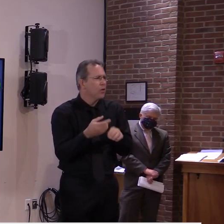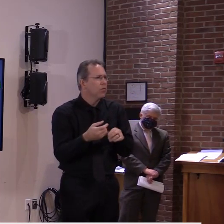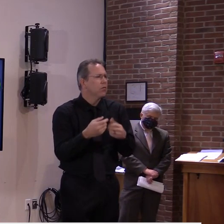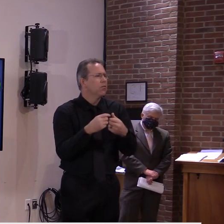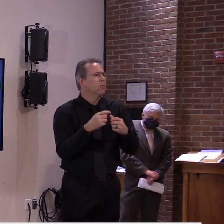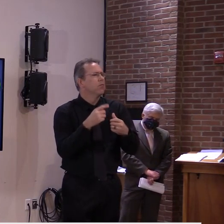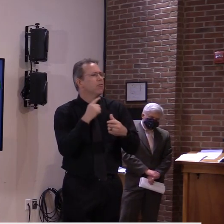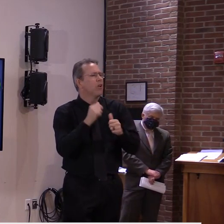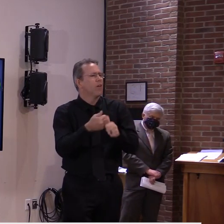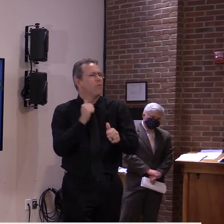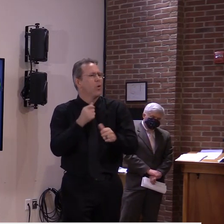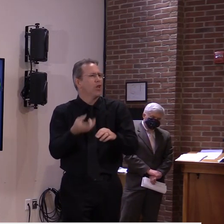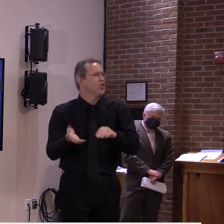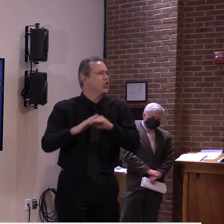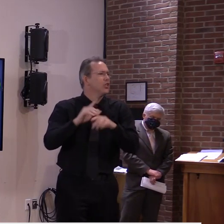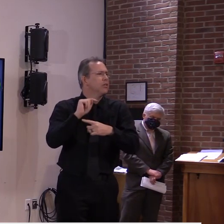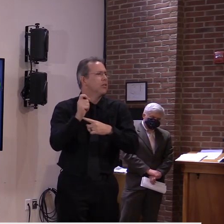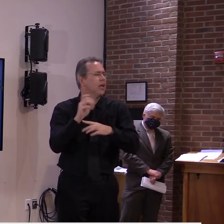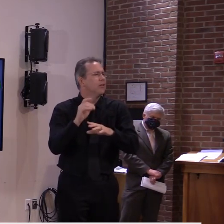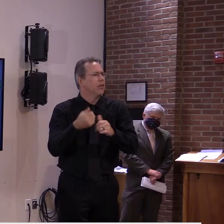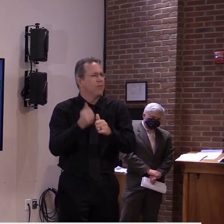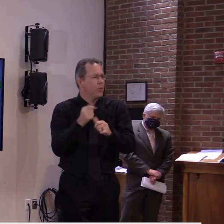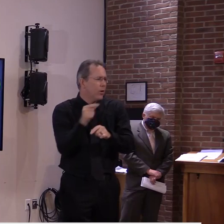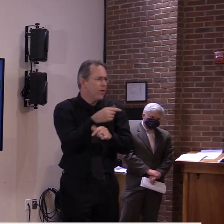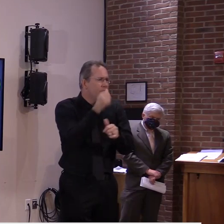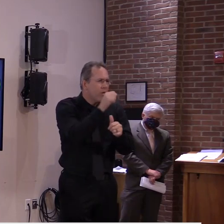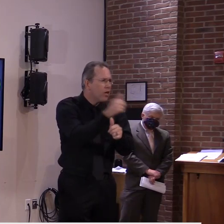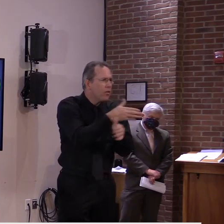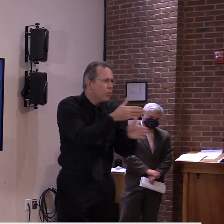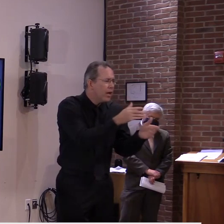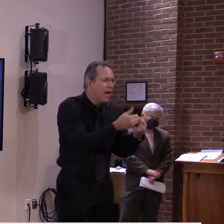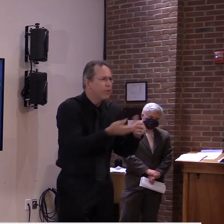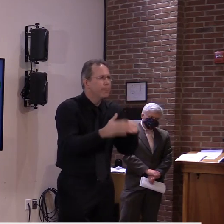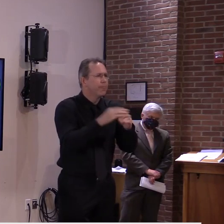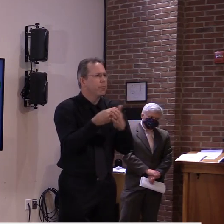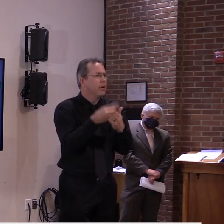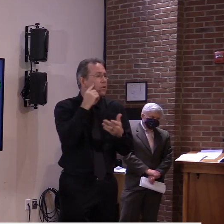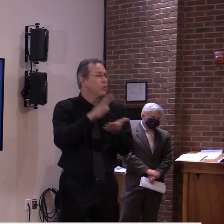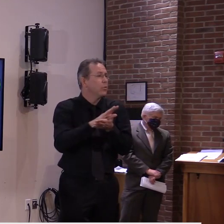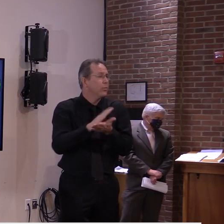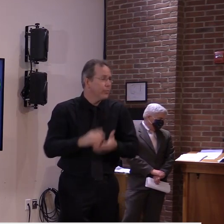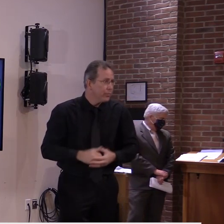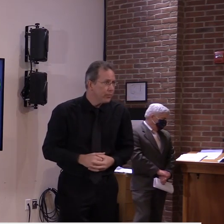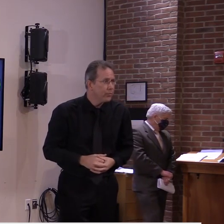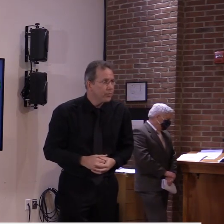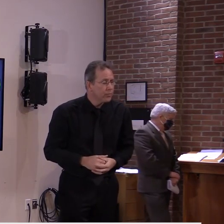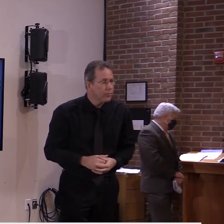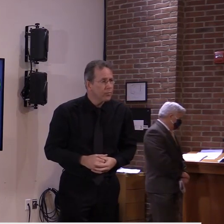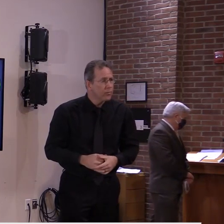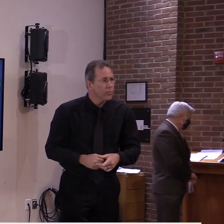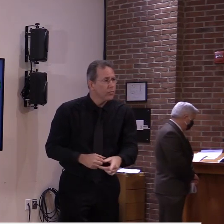Well, the sort of the follow-up to that is that, you know, the new normal economy is going to look different. A lot of those